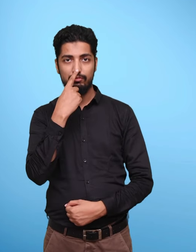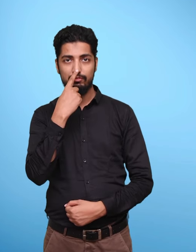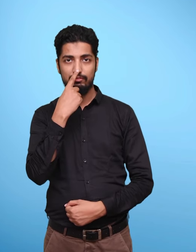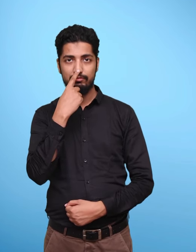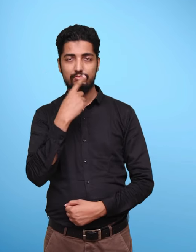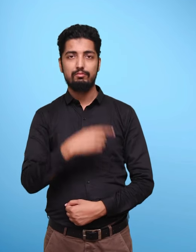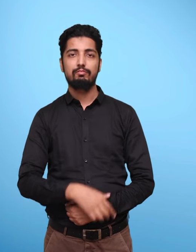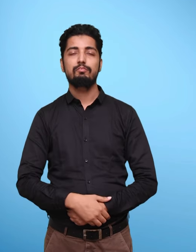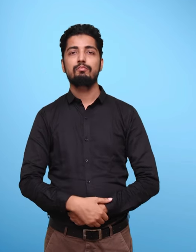nose,